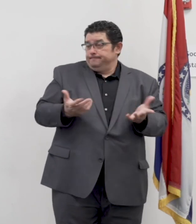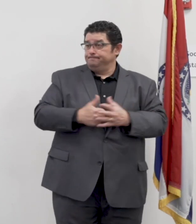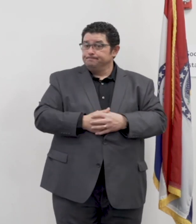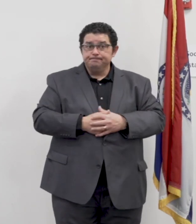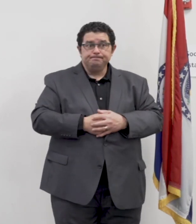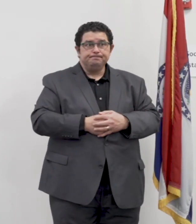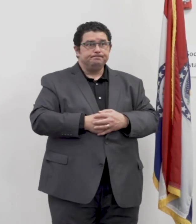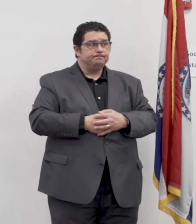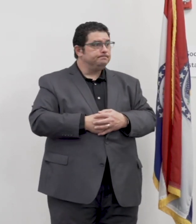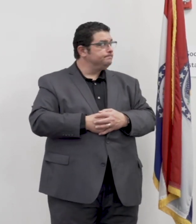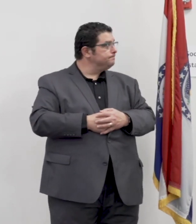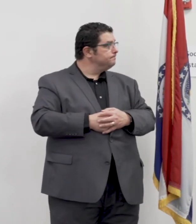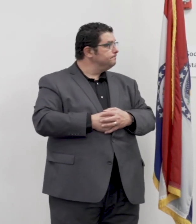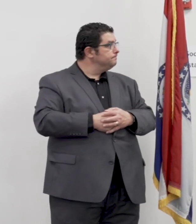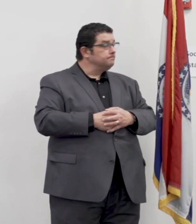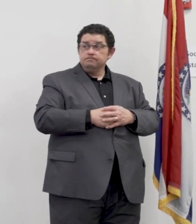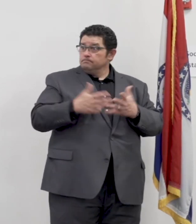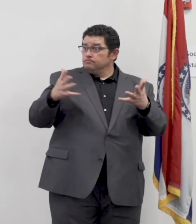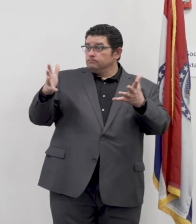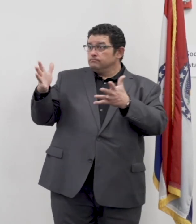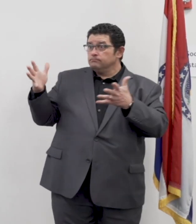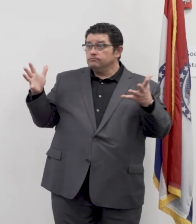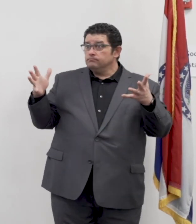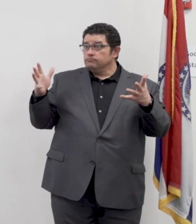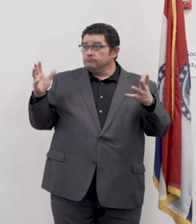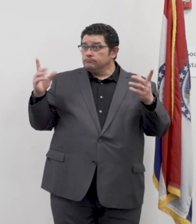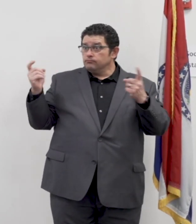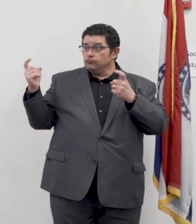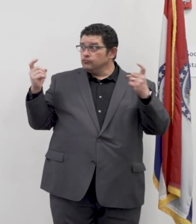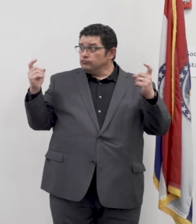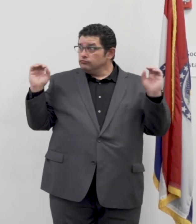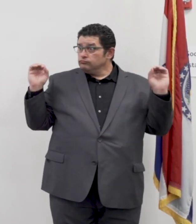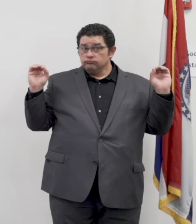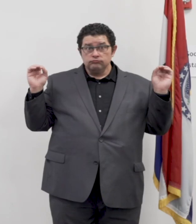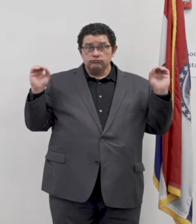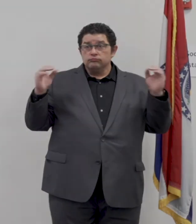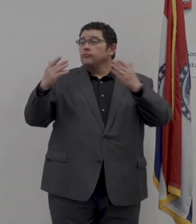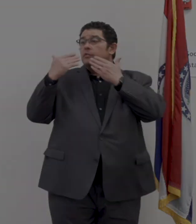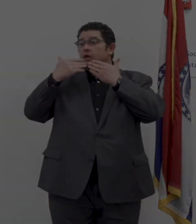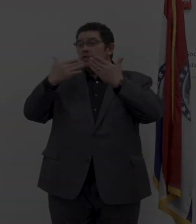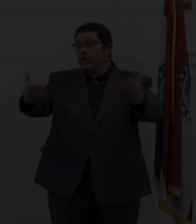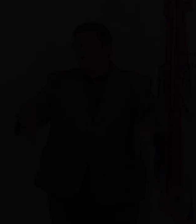Chris, Jason, you all good? Okay, thank you.